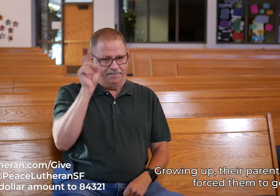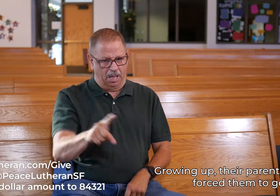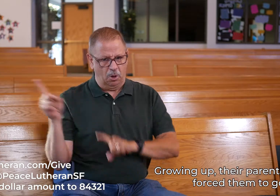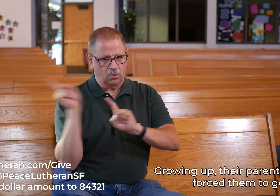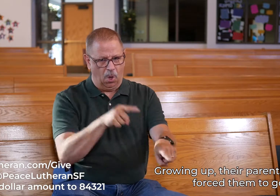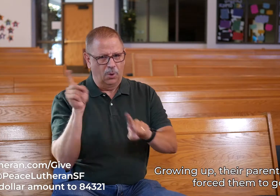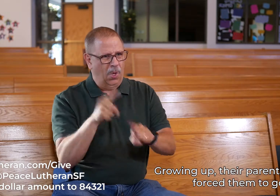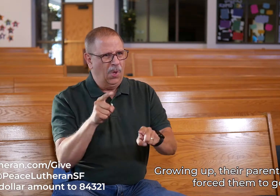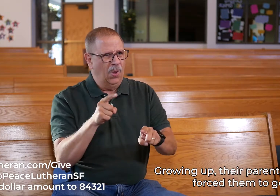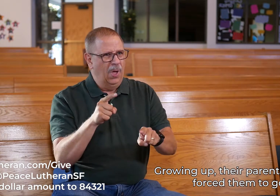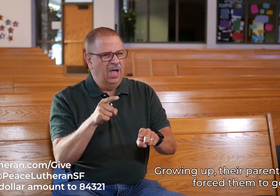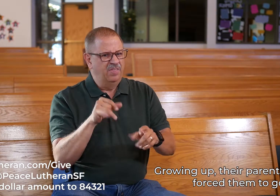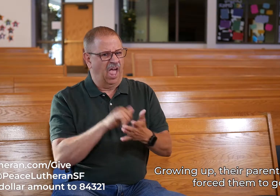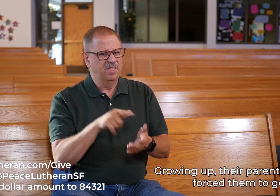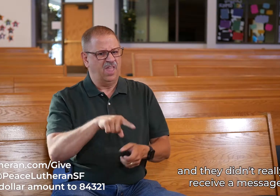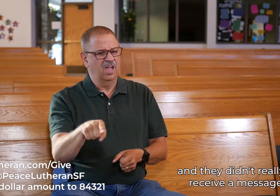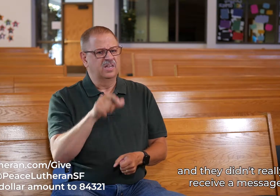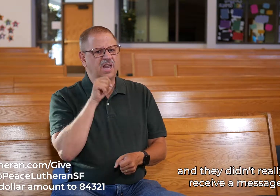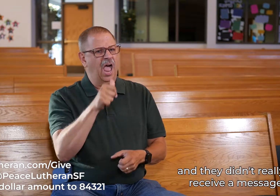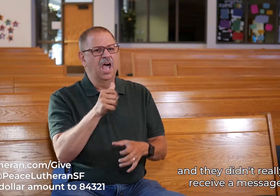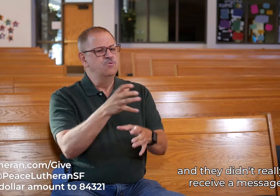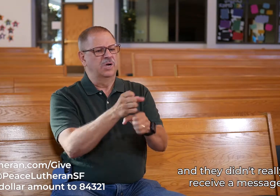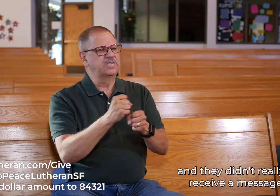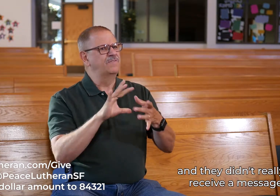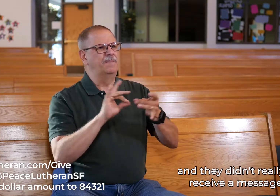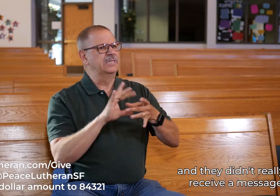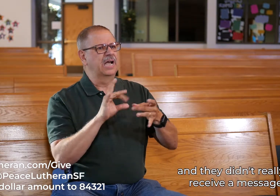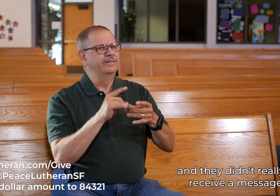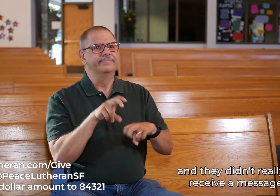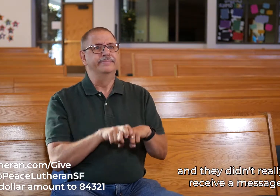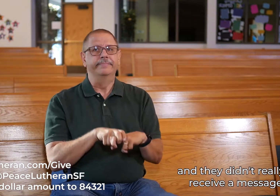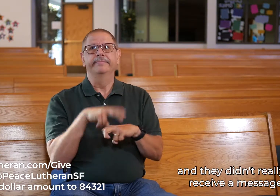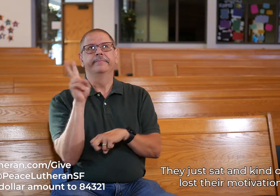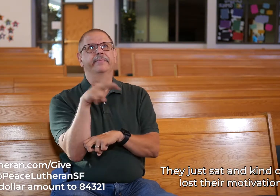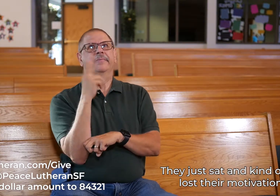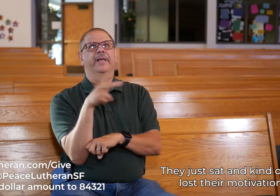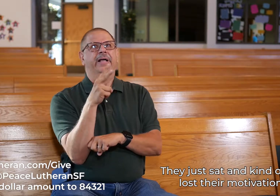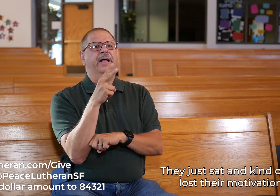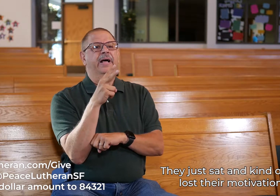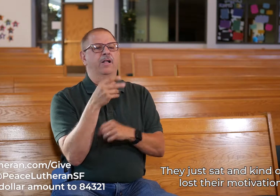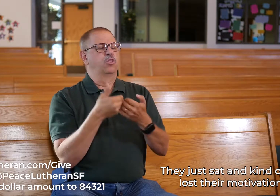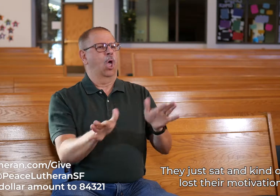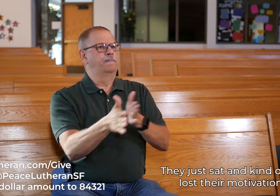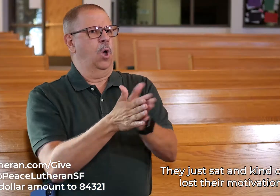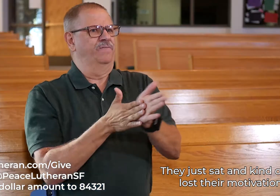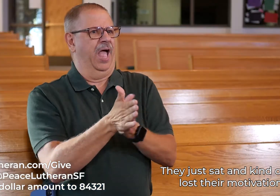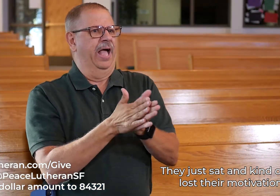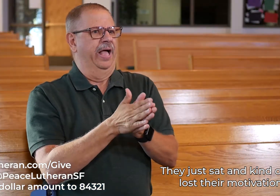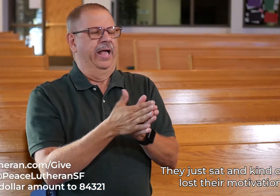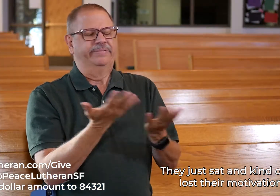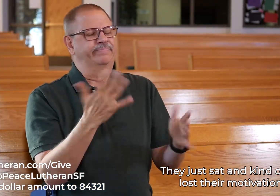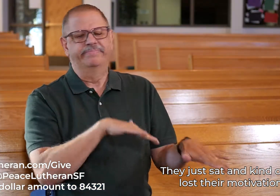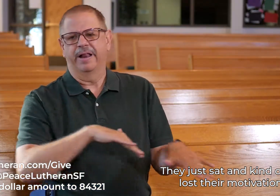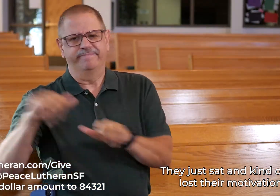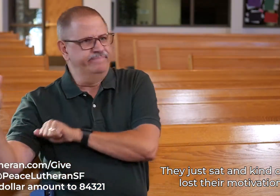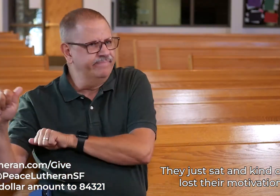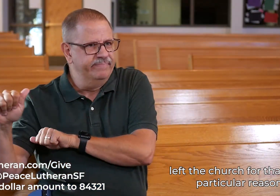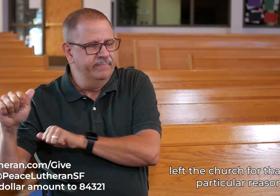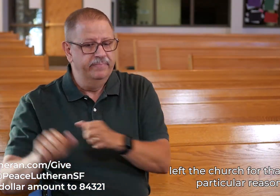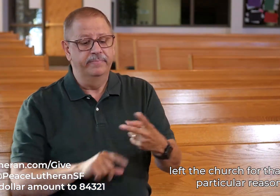their parents forced them to go, and they didn't really receive a message. They just sat and kind of lost their motivation, left the